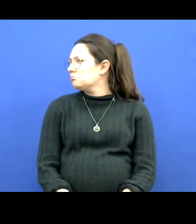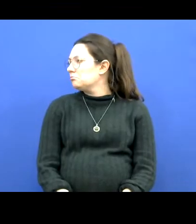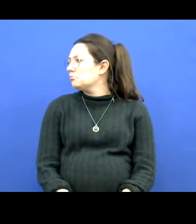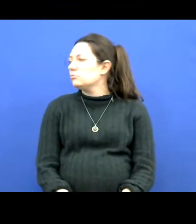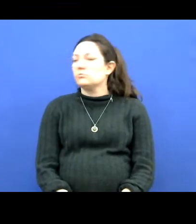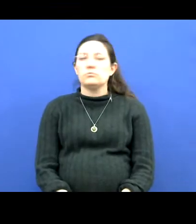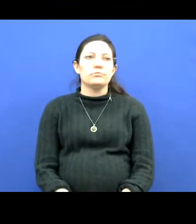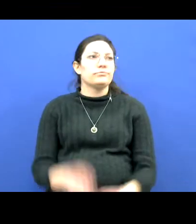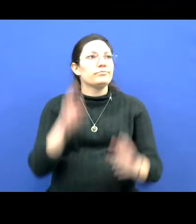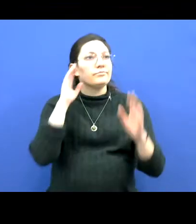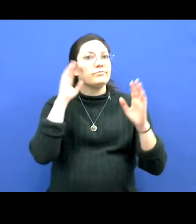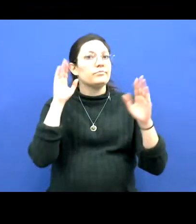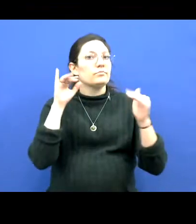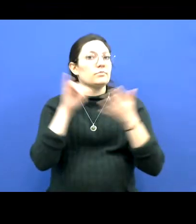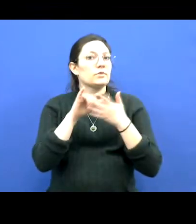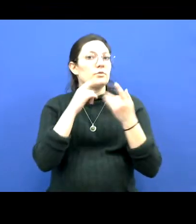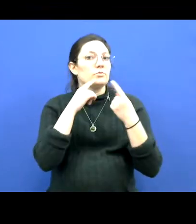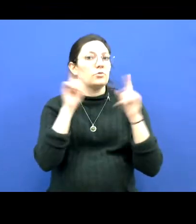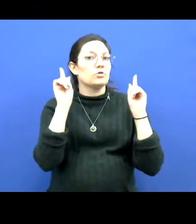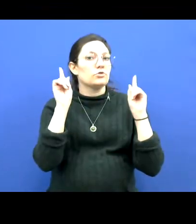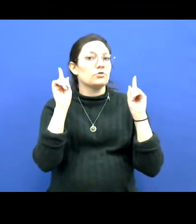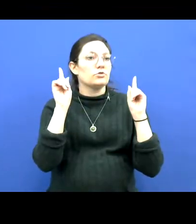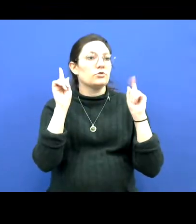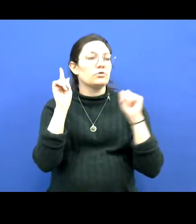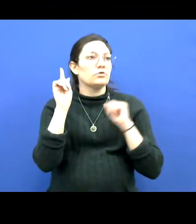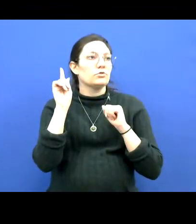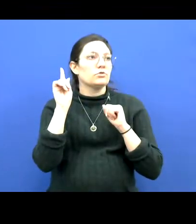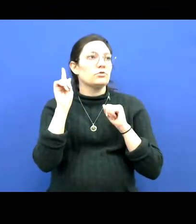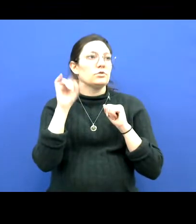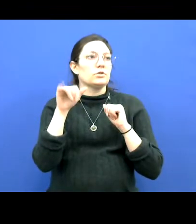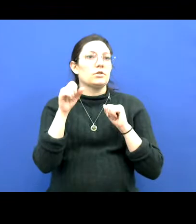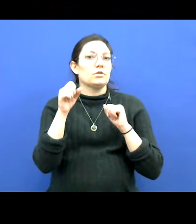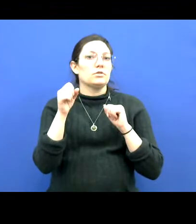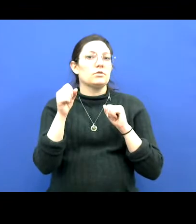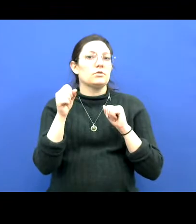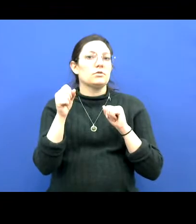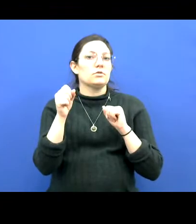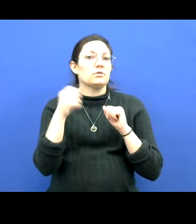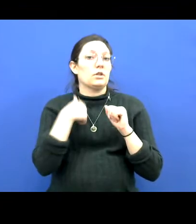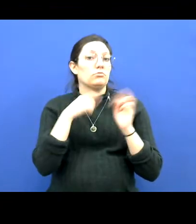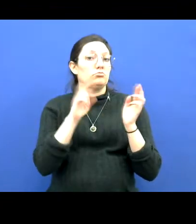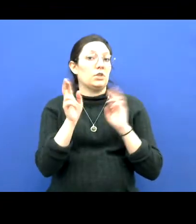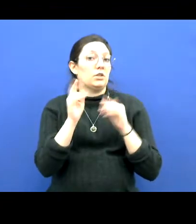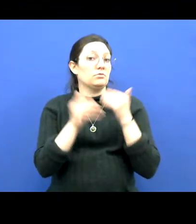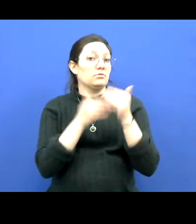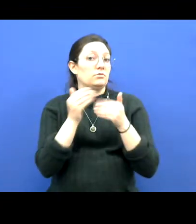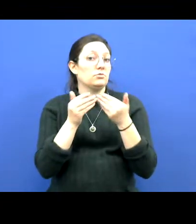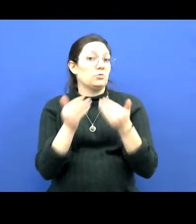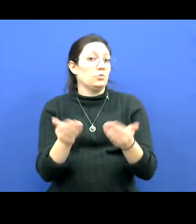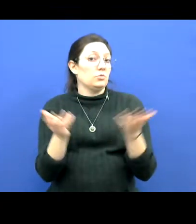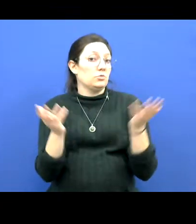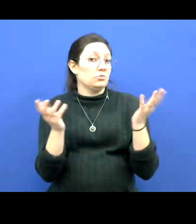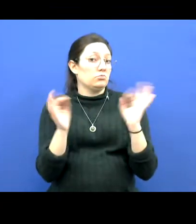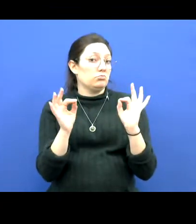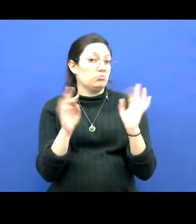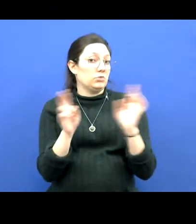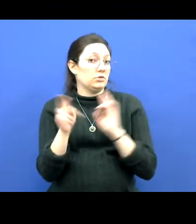Hopefully that thumbs up was for me. I got everything ready to go. We are go for launch. All right.